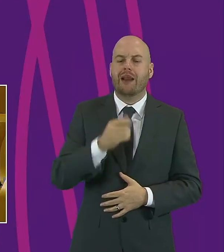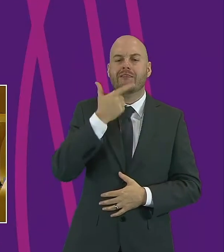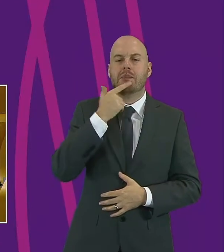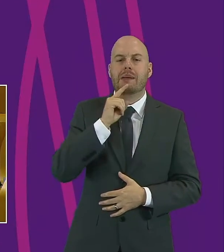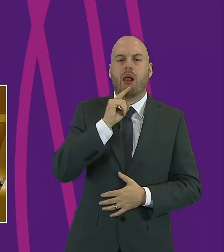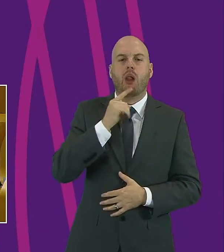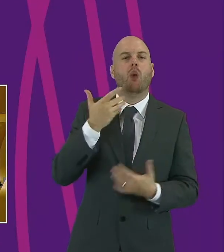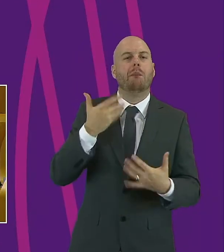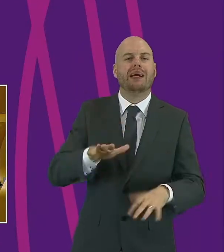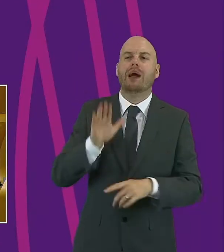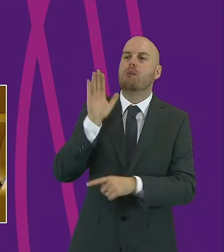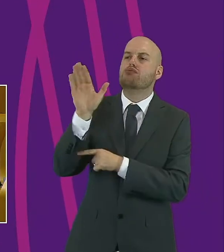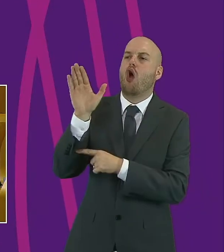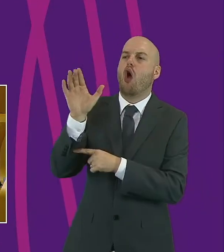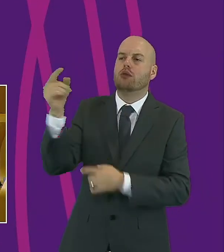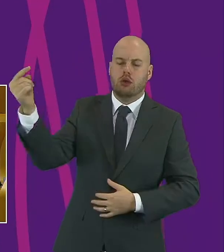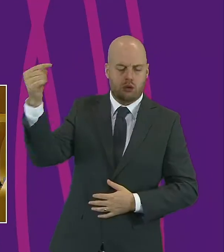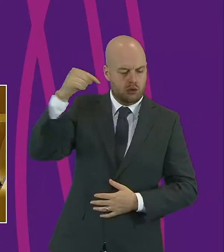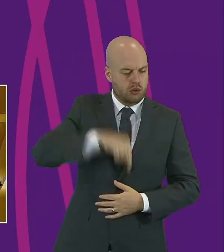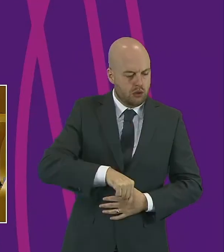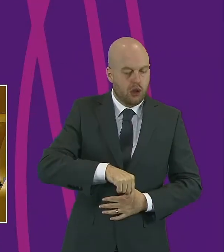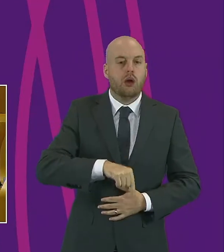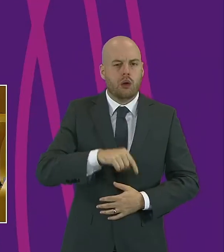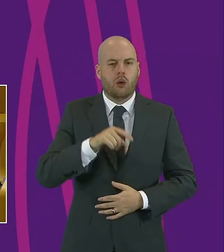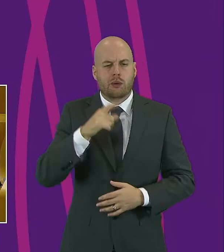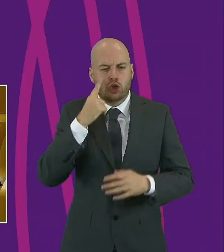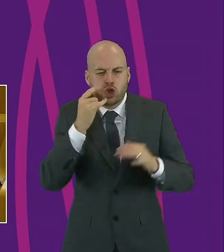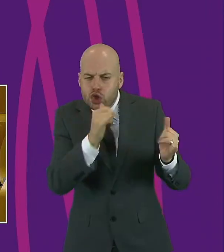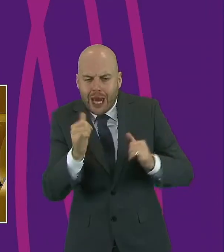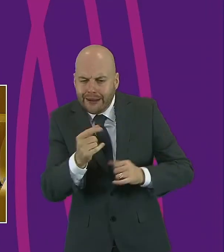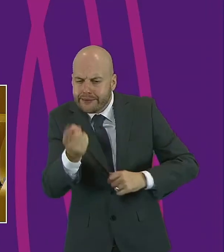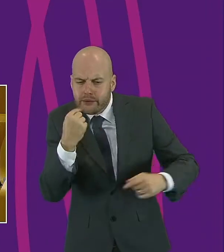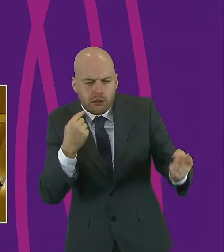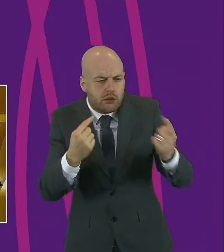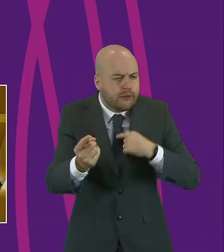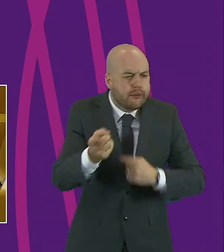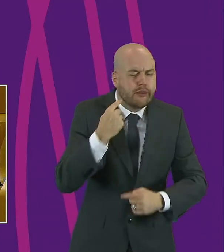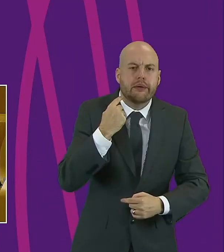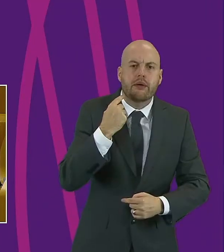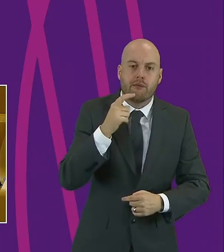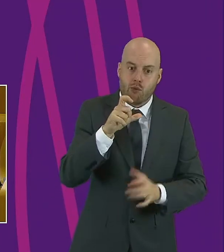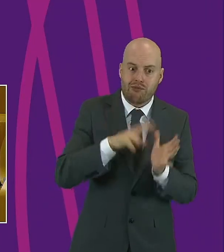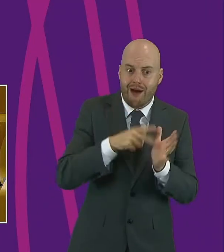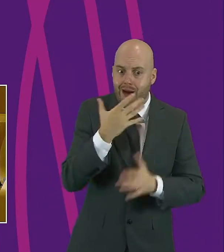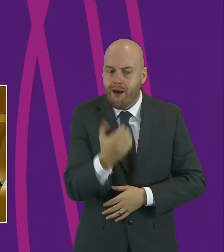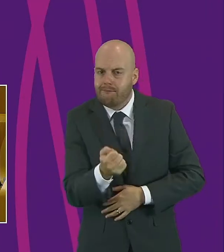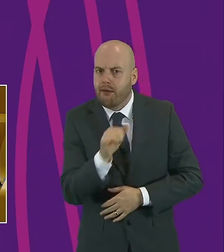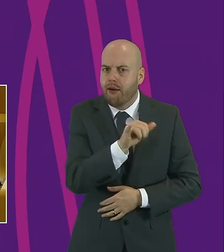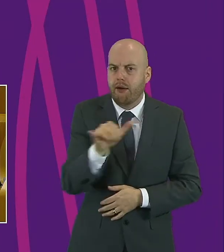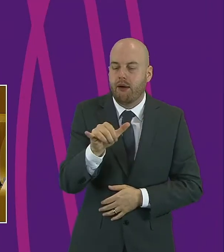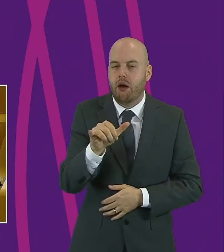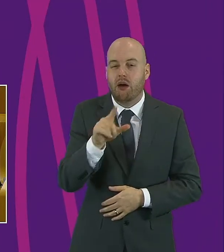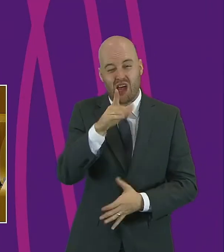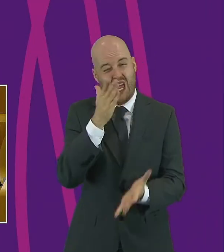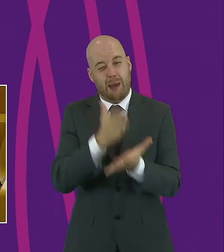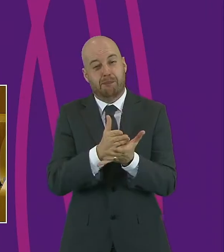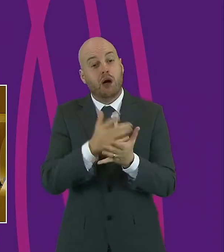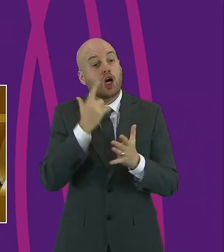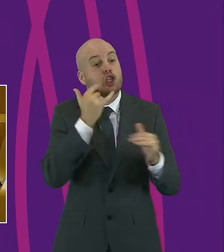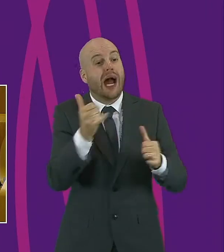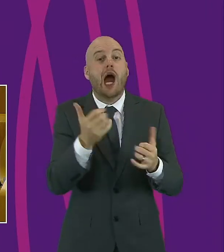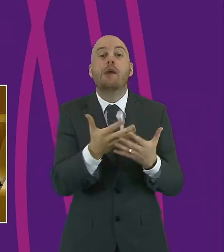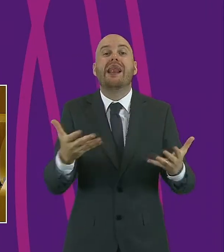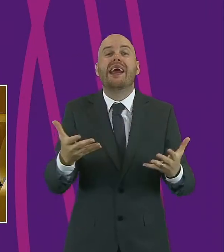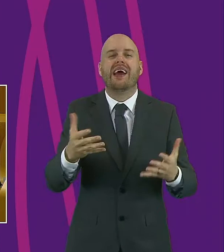being spot-checked. The actual number was 0. Yesterday, an official government document showed the figure was